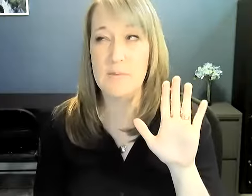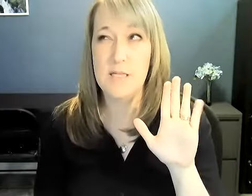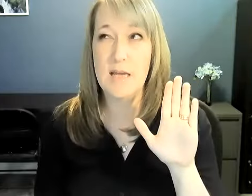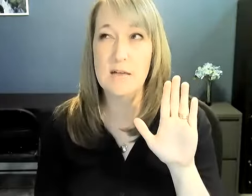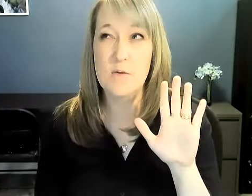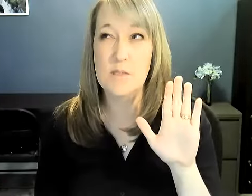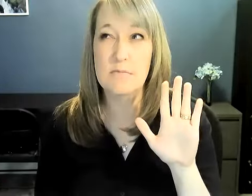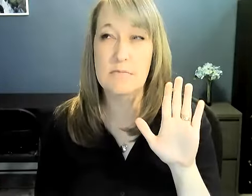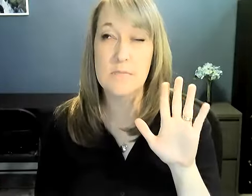kind of closed